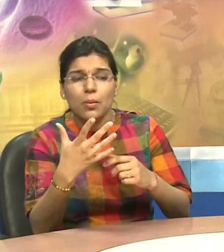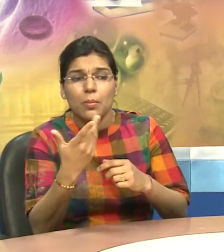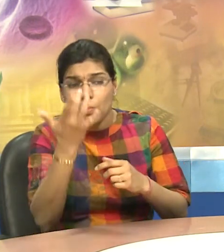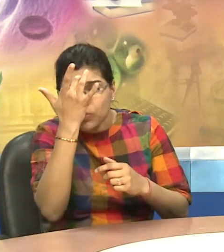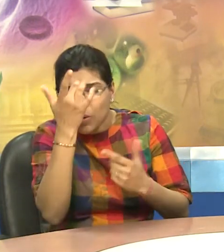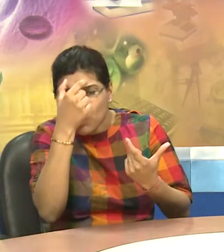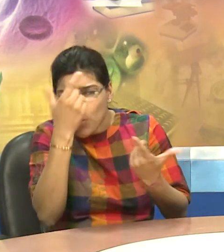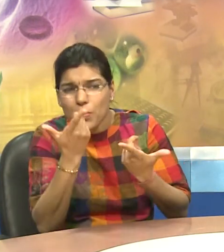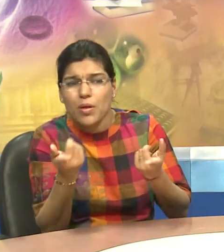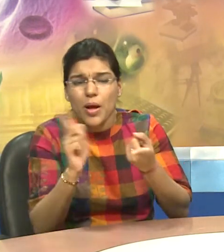In research,